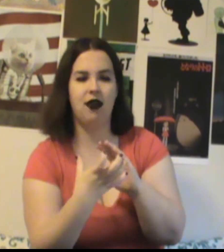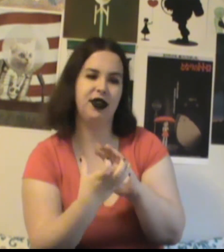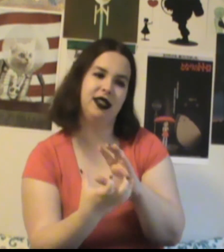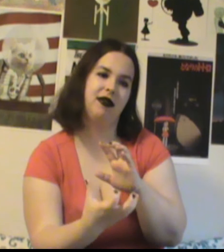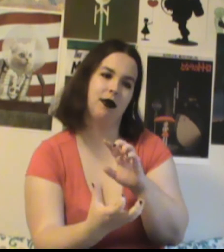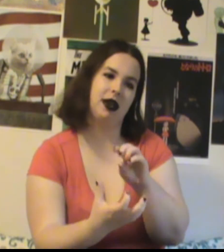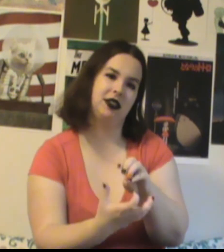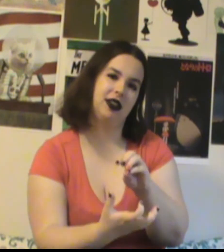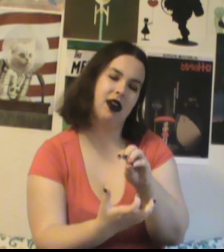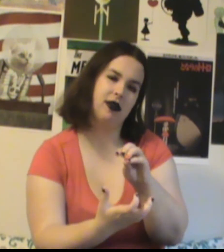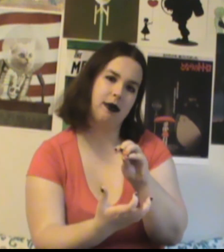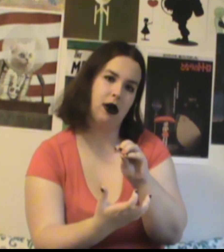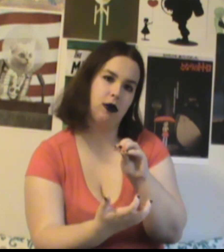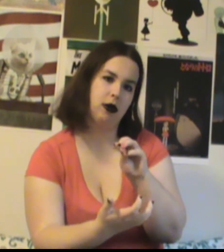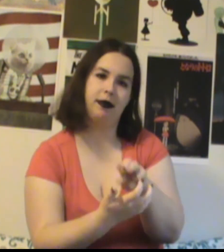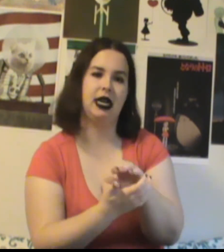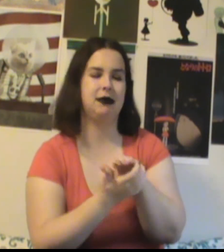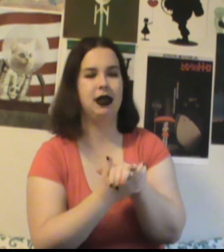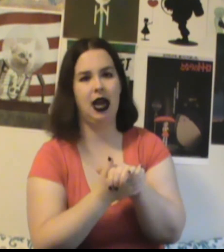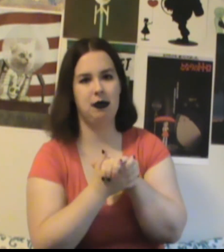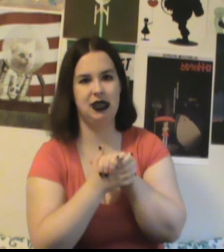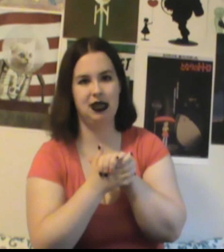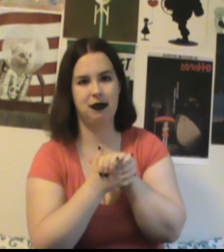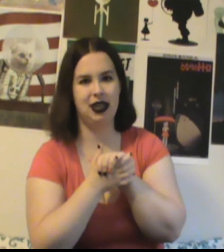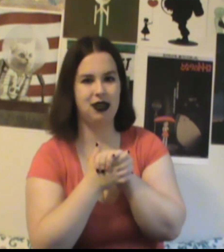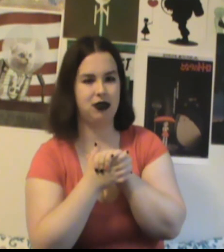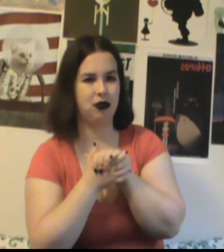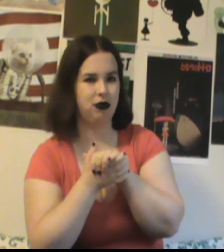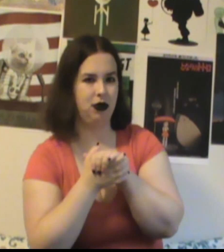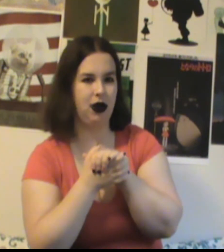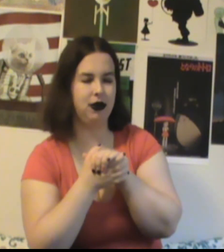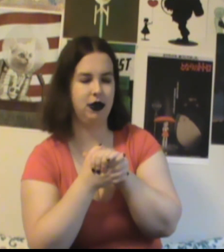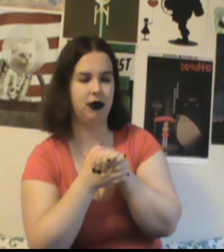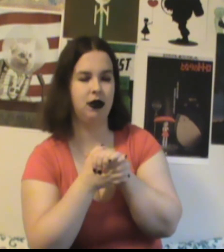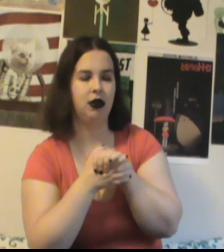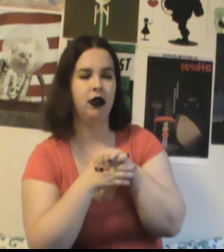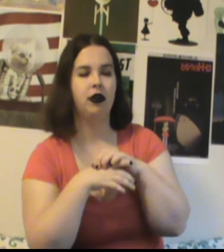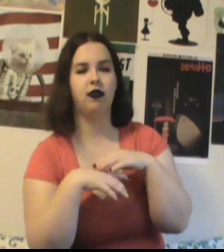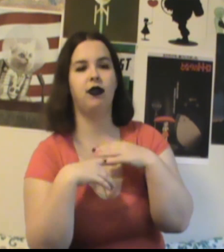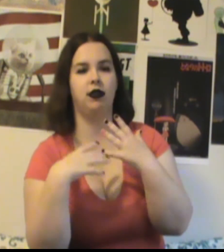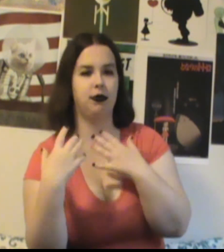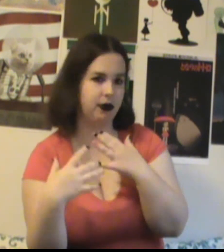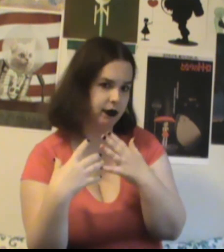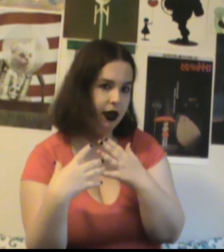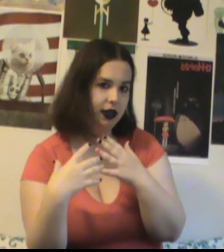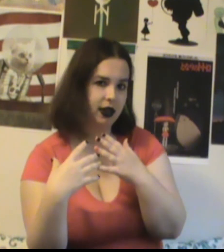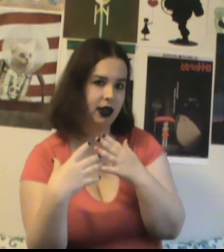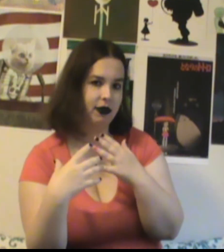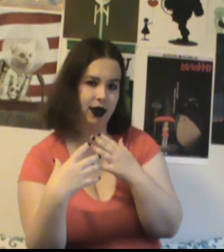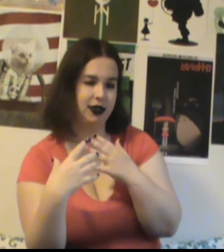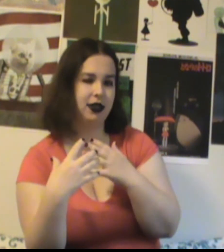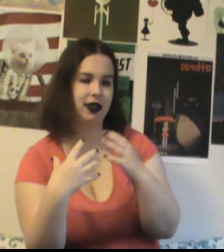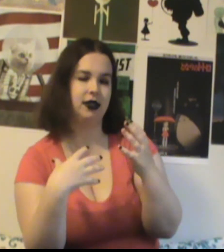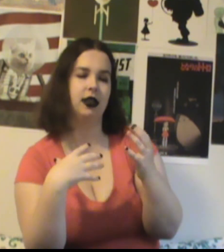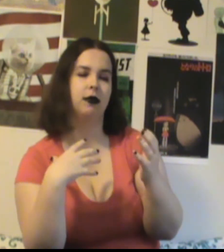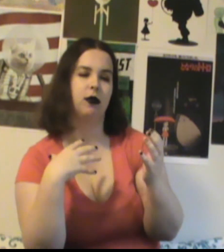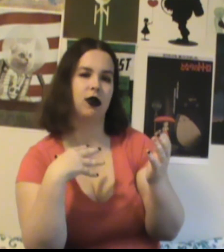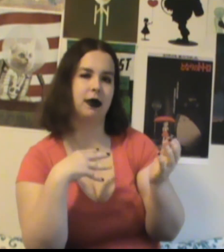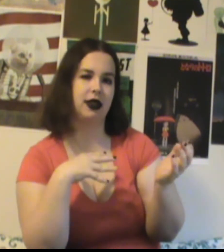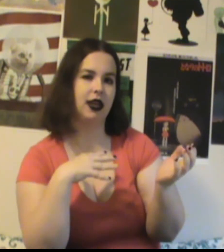this information now about what possibly happened to them, and they don't know how to further prove it. And I'm very interested to see more about that in the